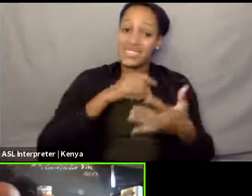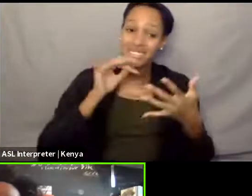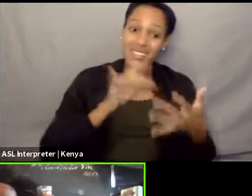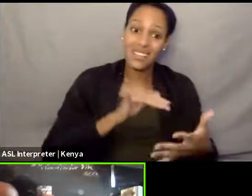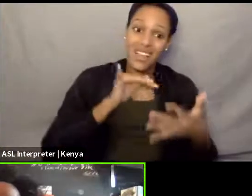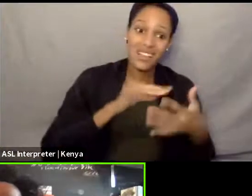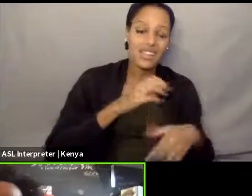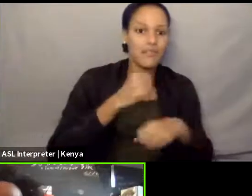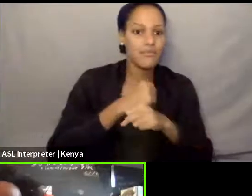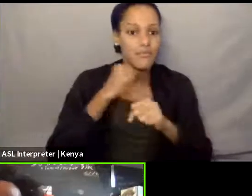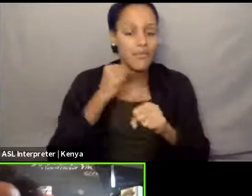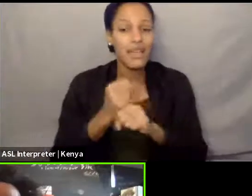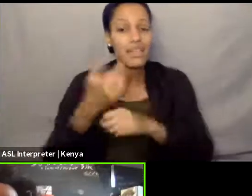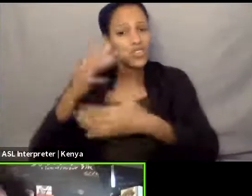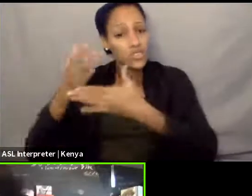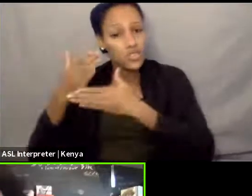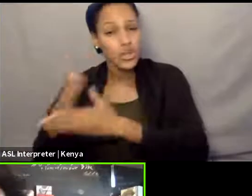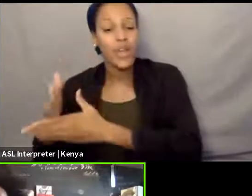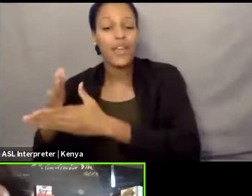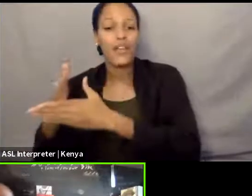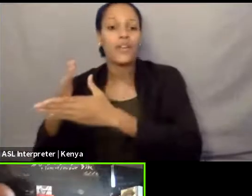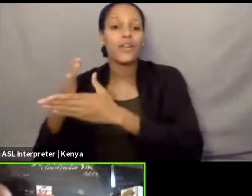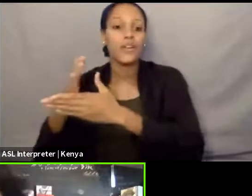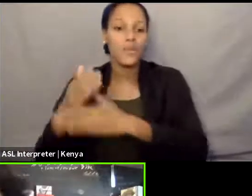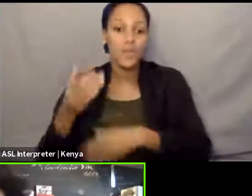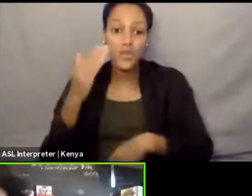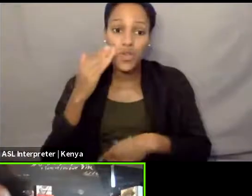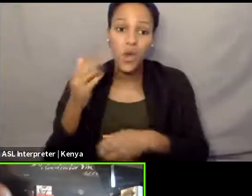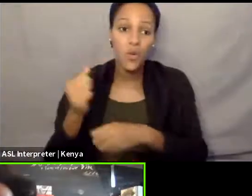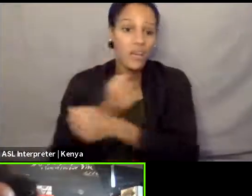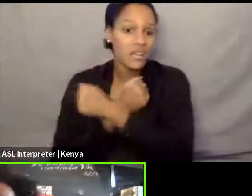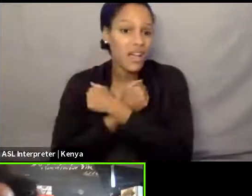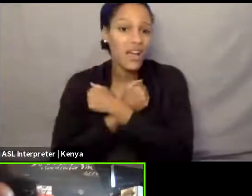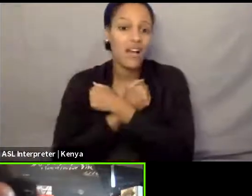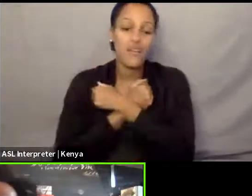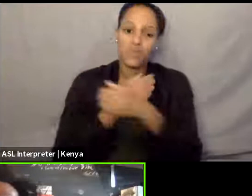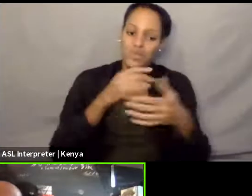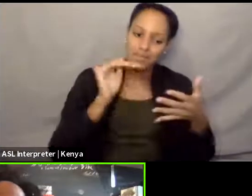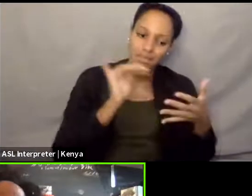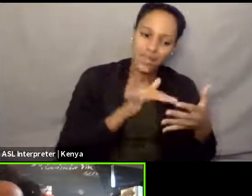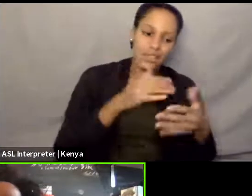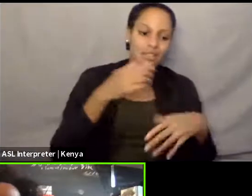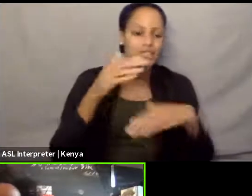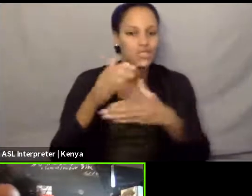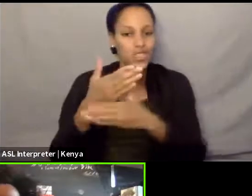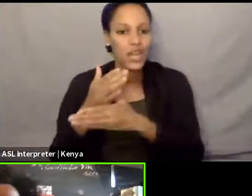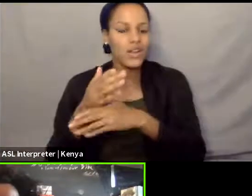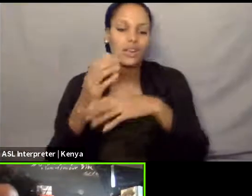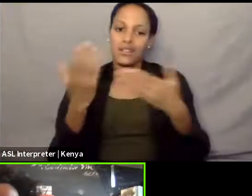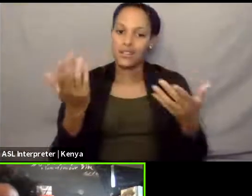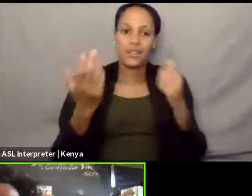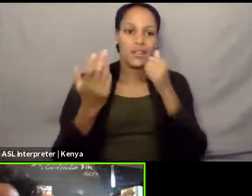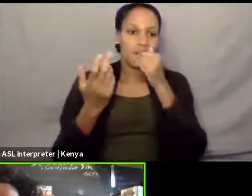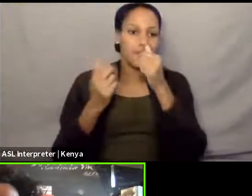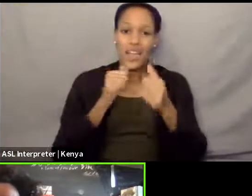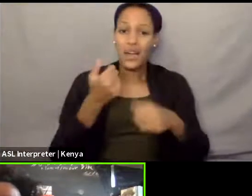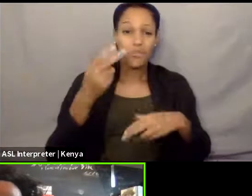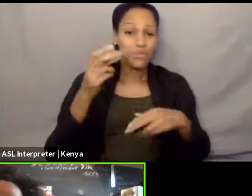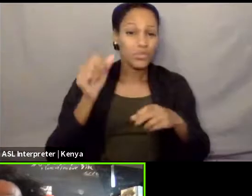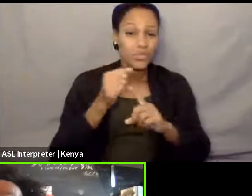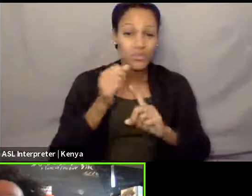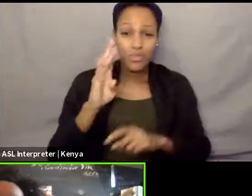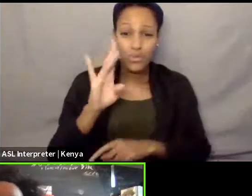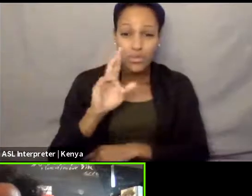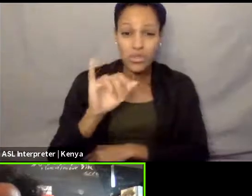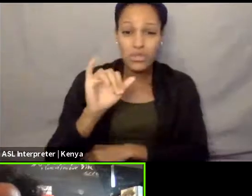make and share what we love. We note what we love, we study it, we share it. Not what is brutal and what we